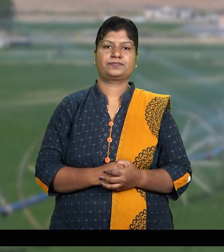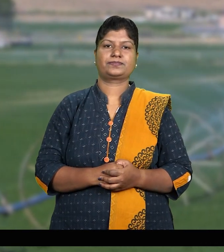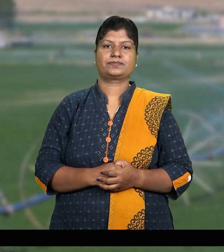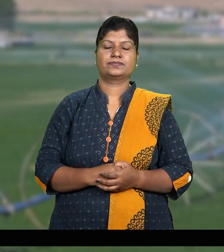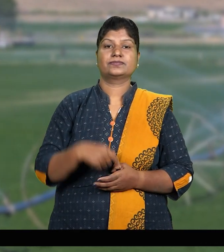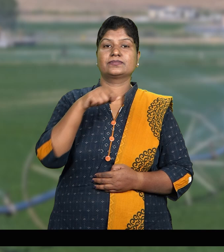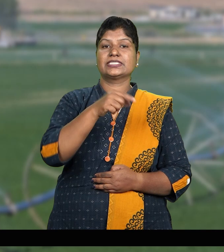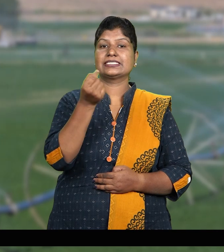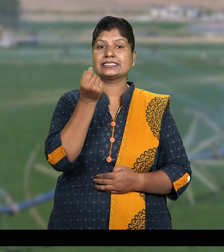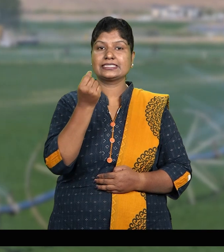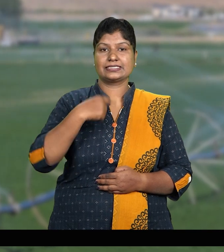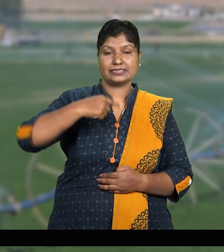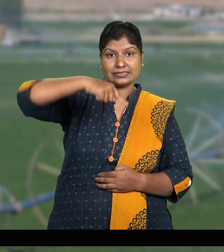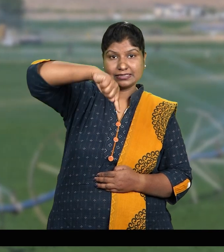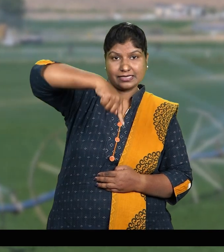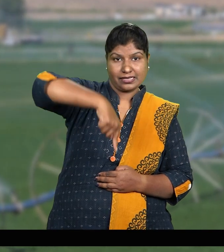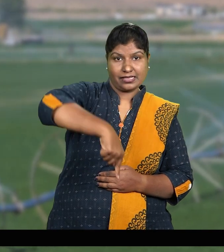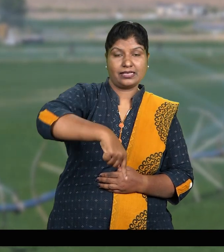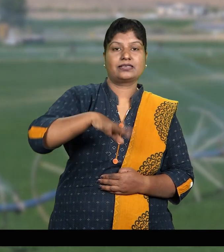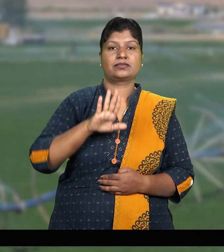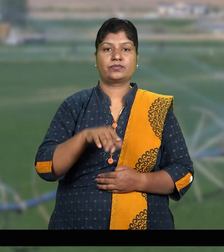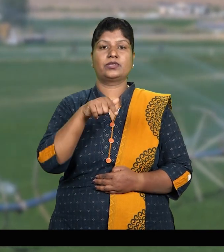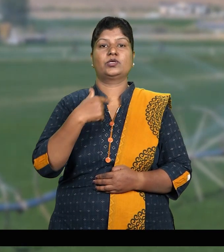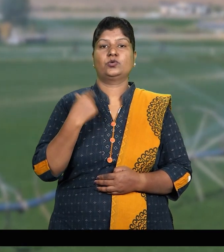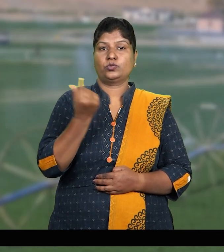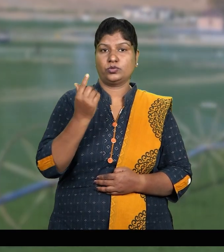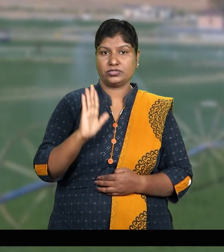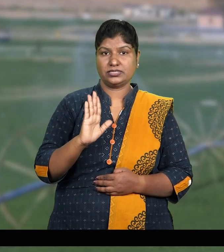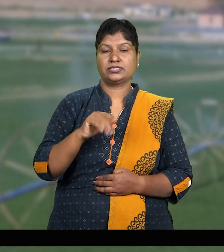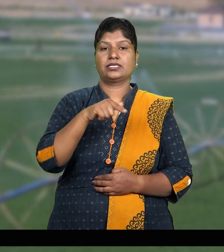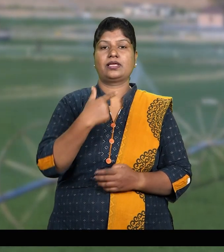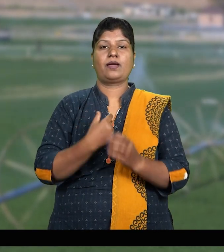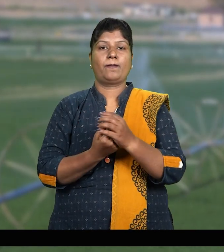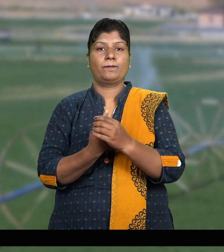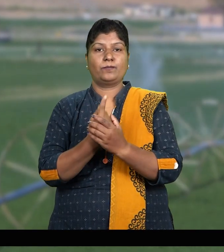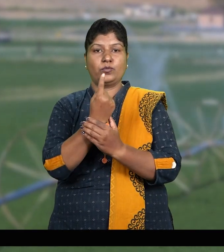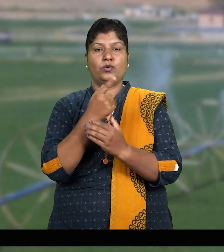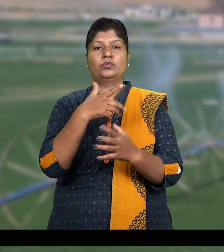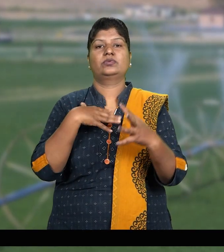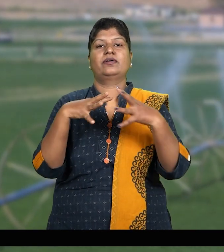A seed drill is also used to uproot weeds.